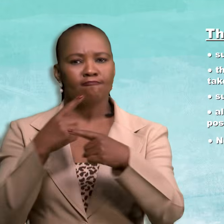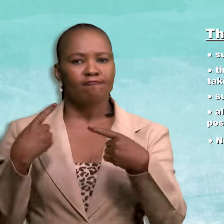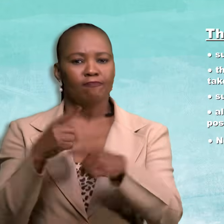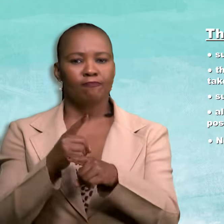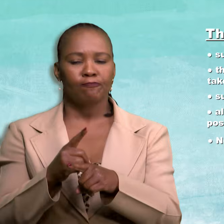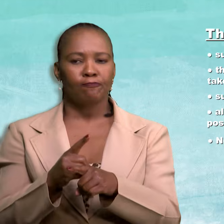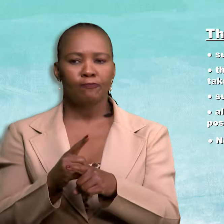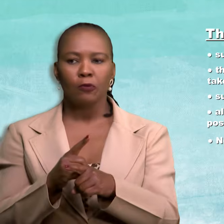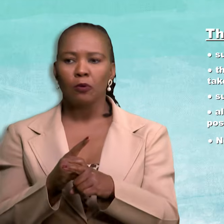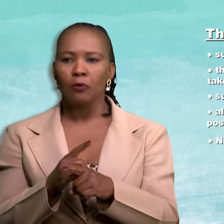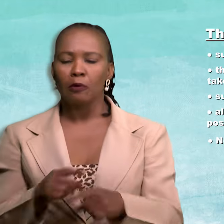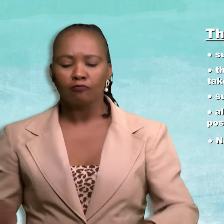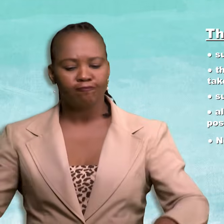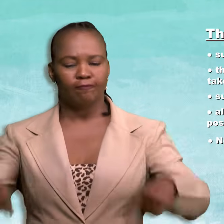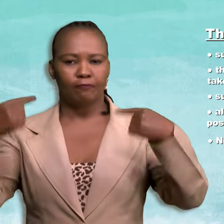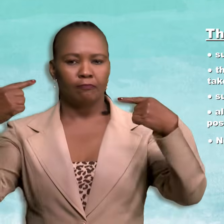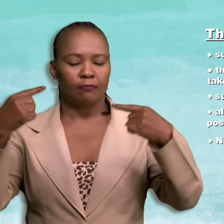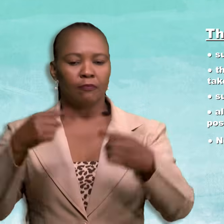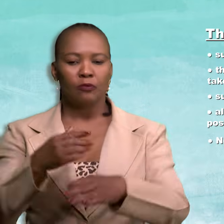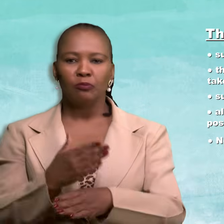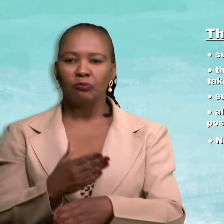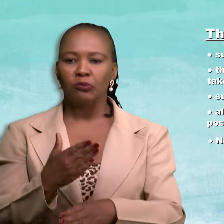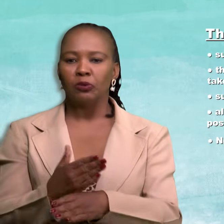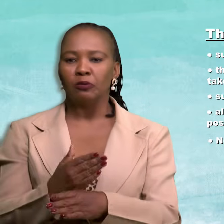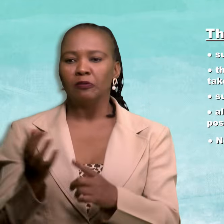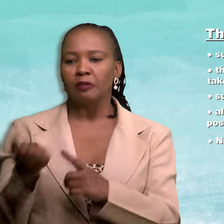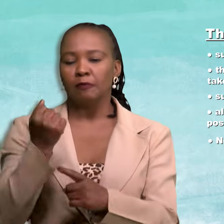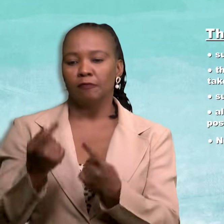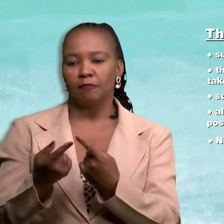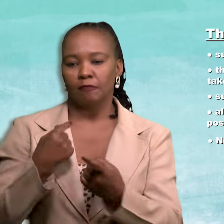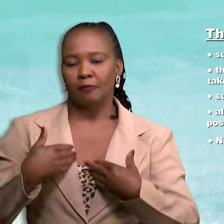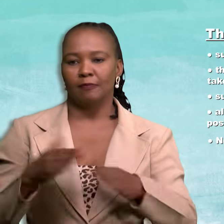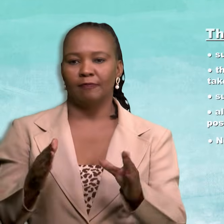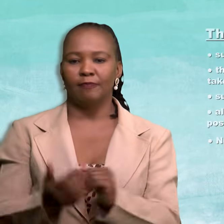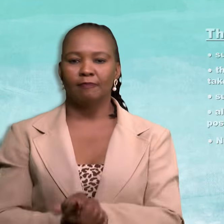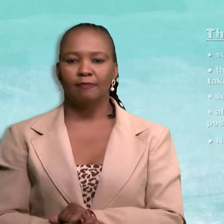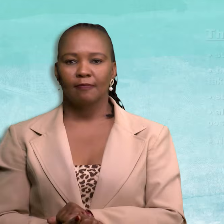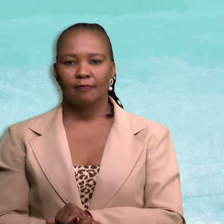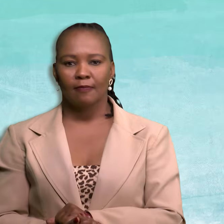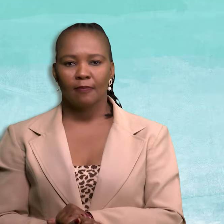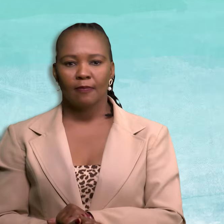Arguments should not contradict the position that you have taken in the beginning.